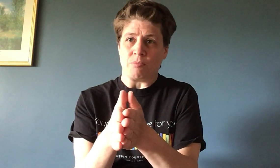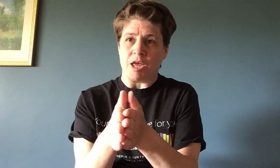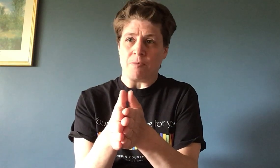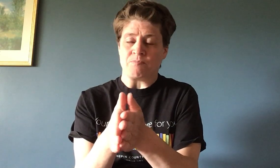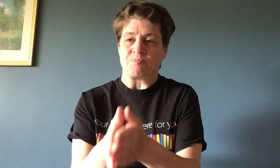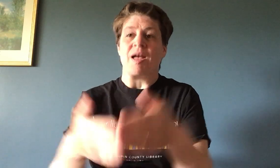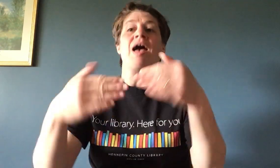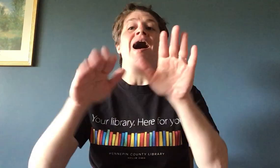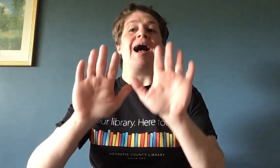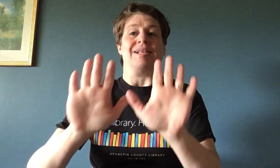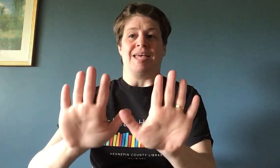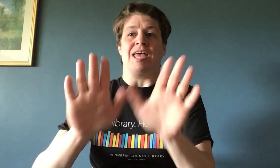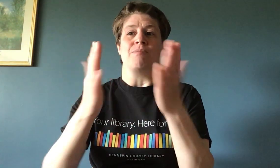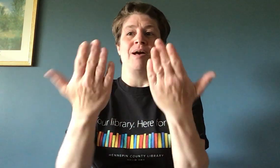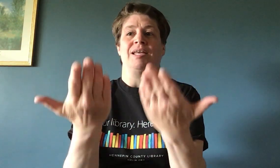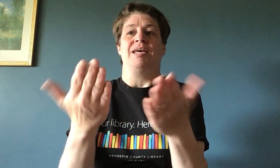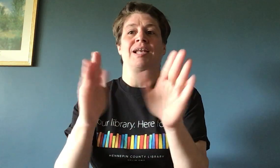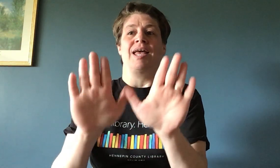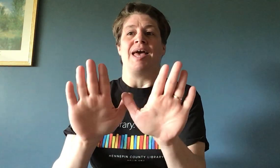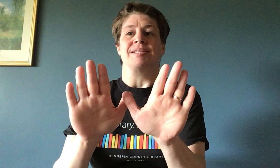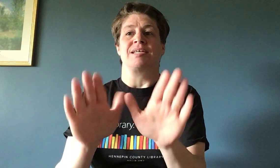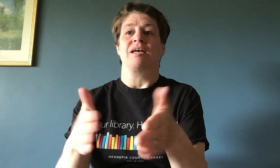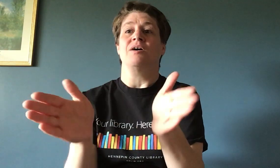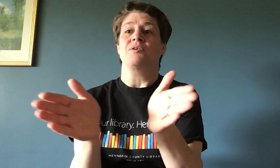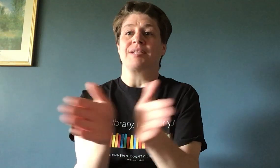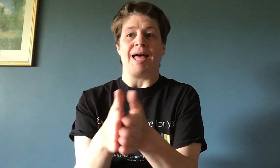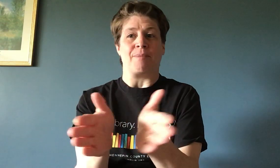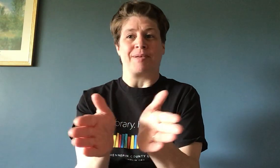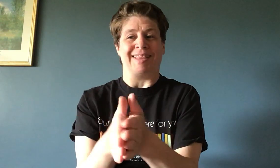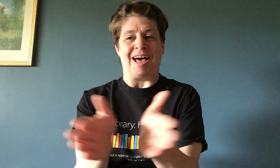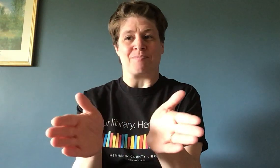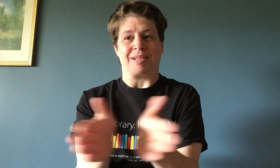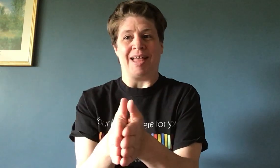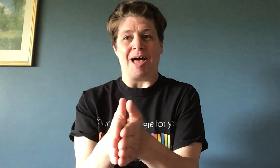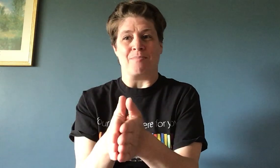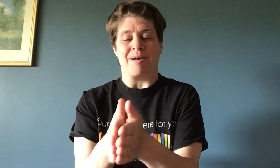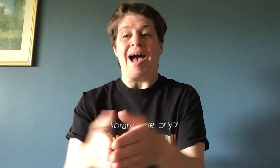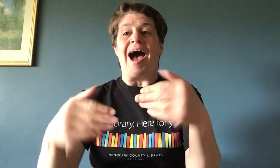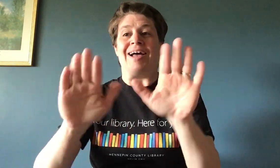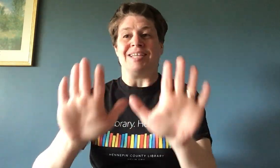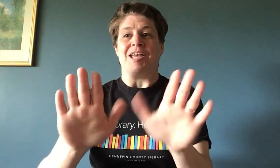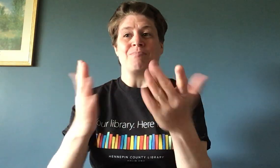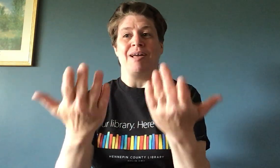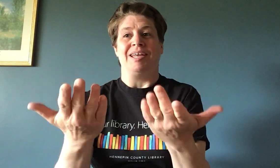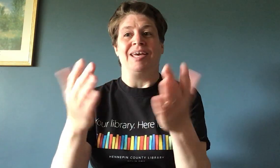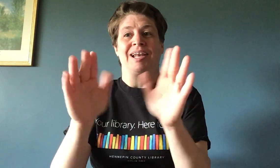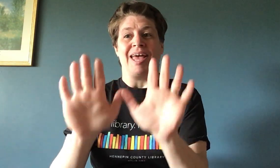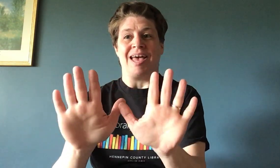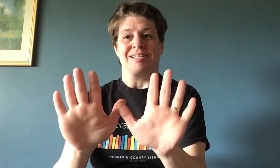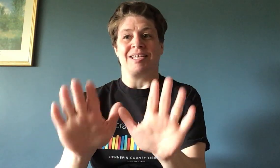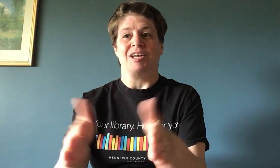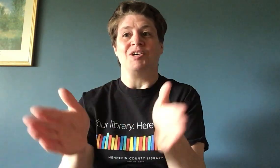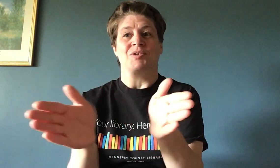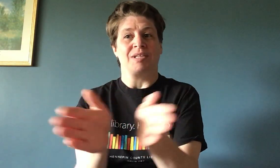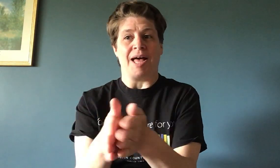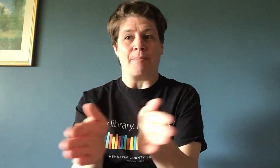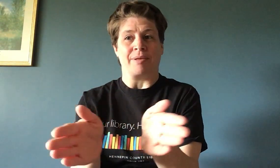me? I take my little hands and go clap, clap, clap. I take my little hands and go clap,